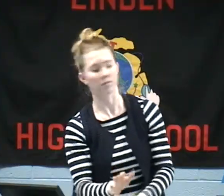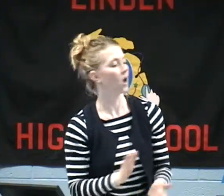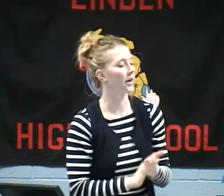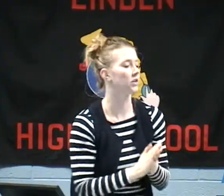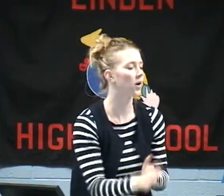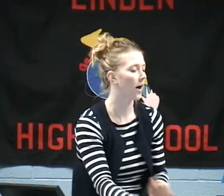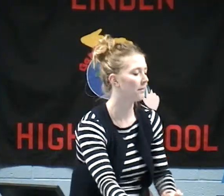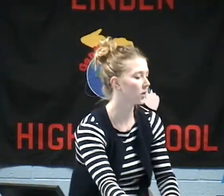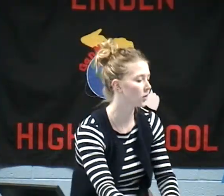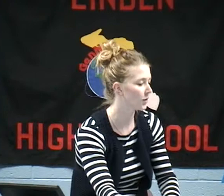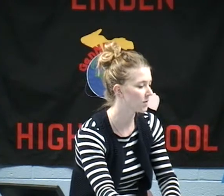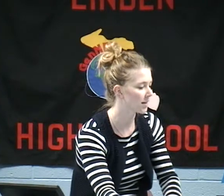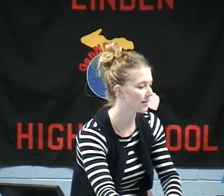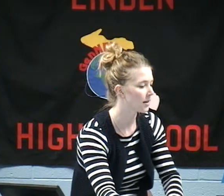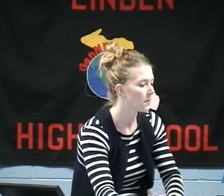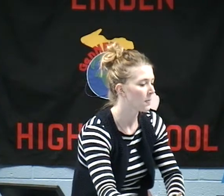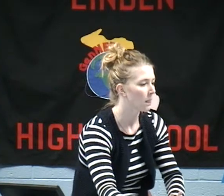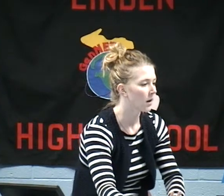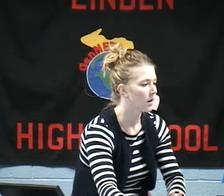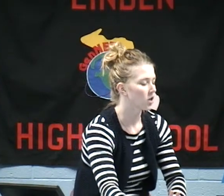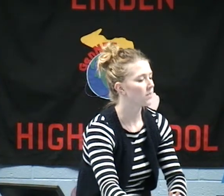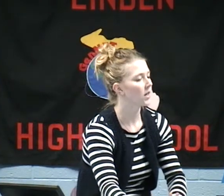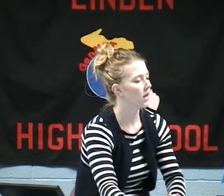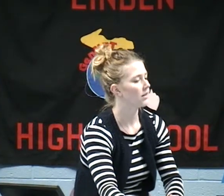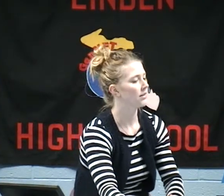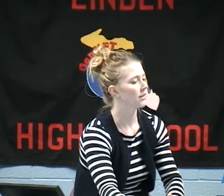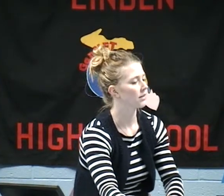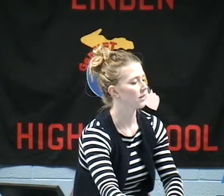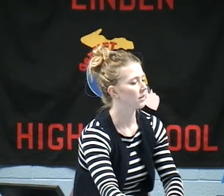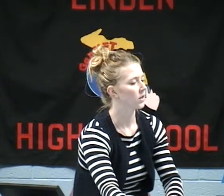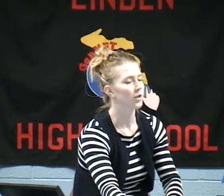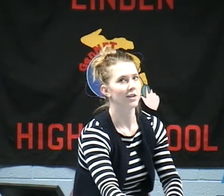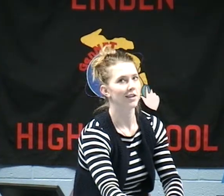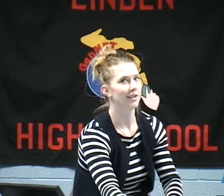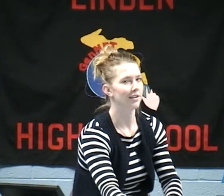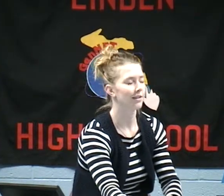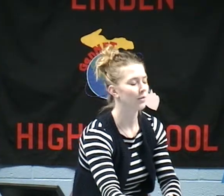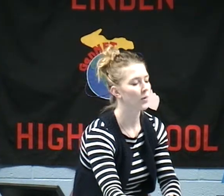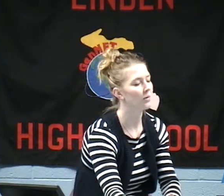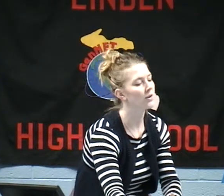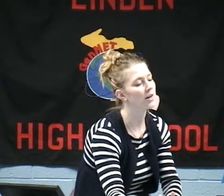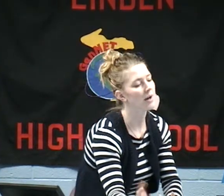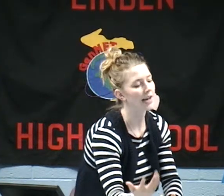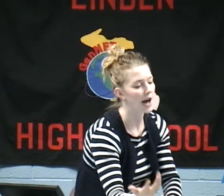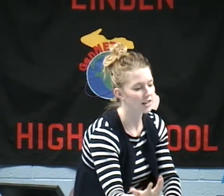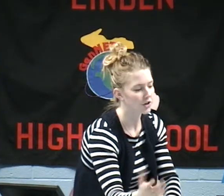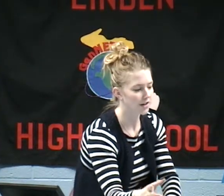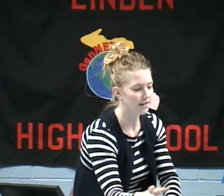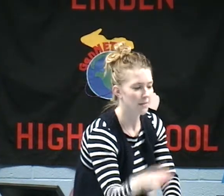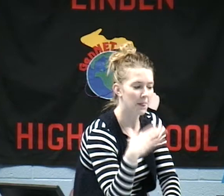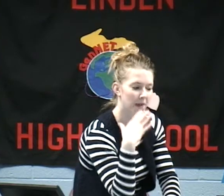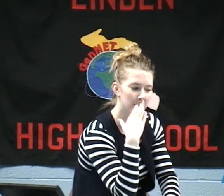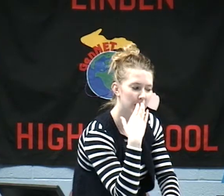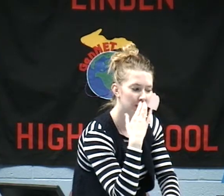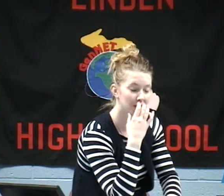All right, so I'm going to show you this just because when we're talking about colleges, there's a lot